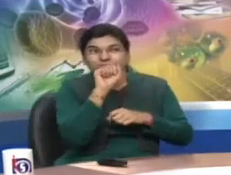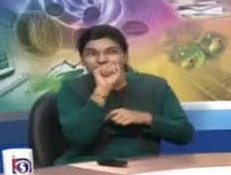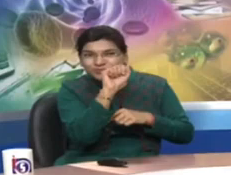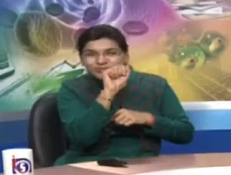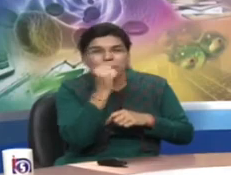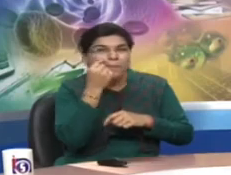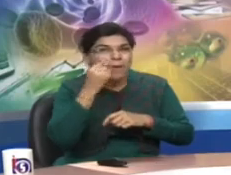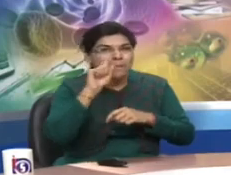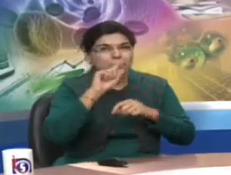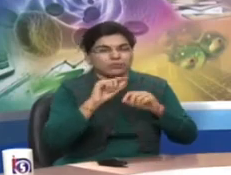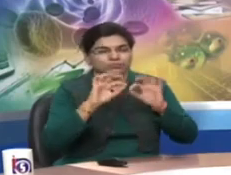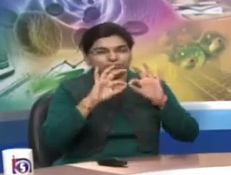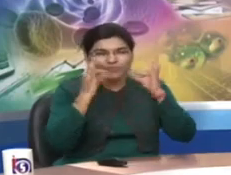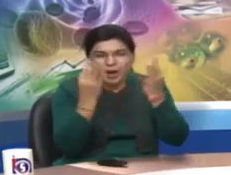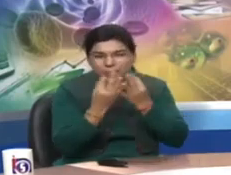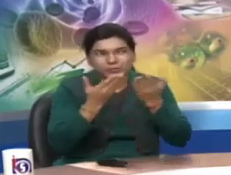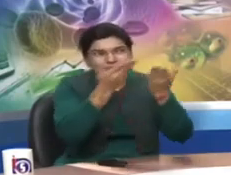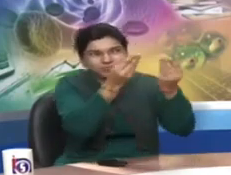But in your departmental store,